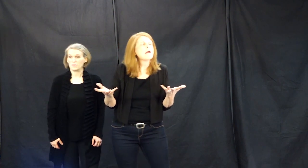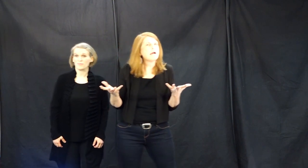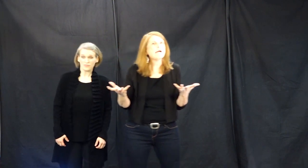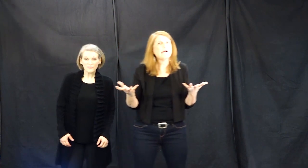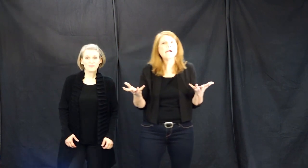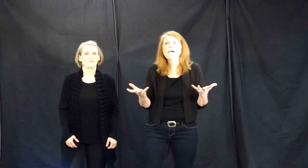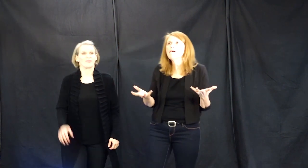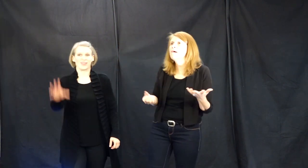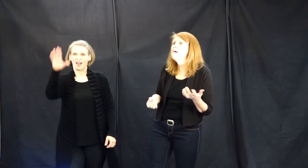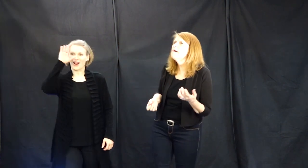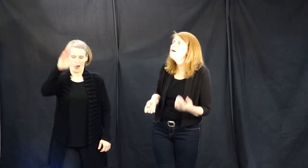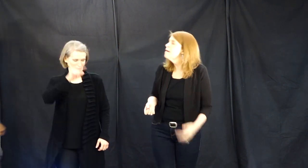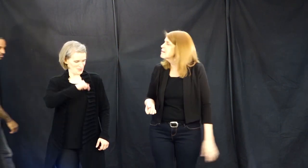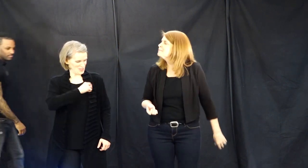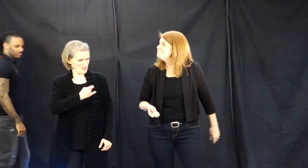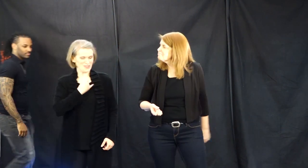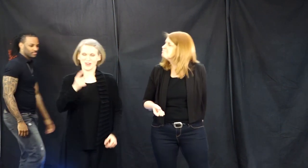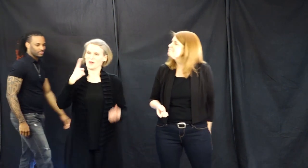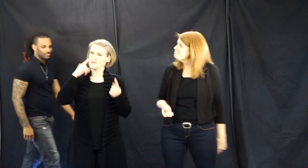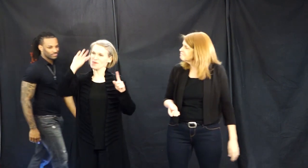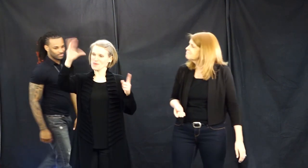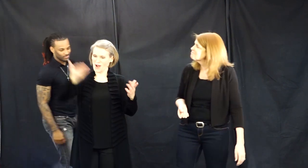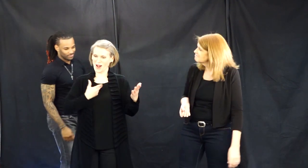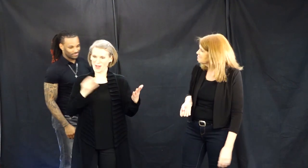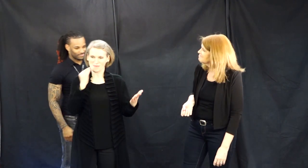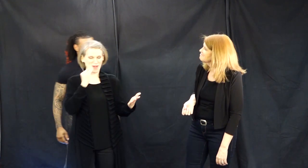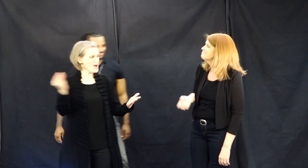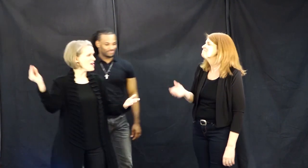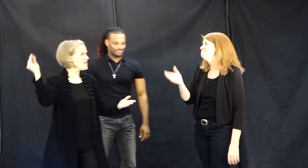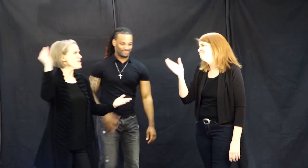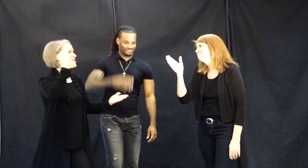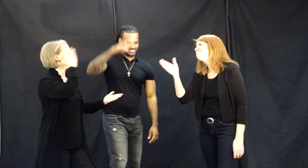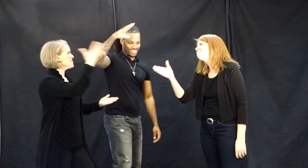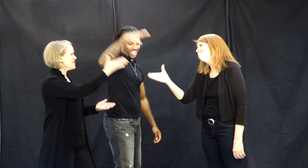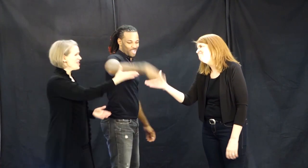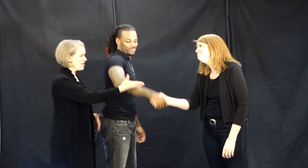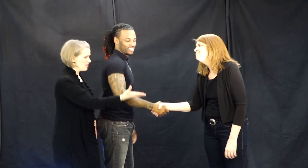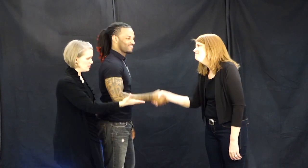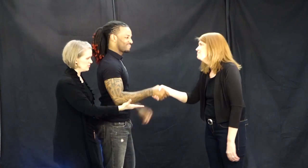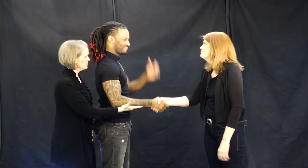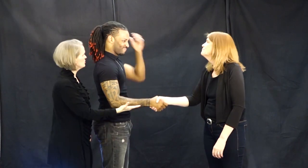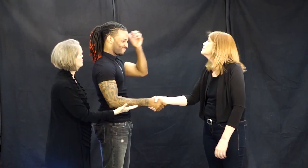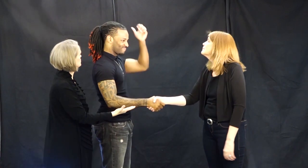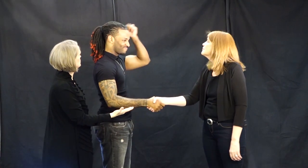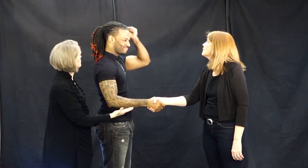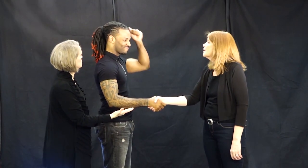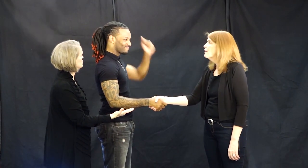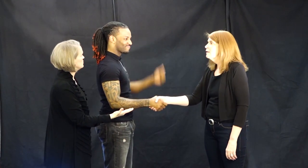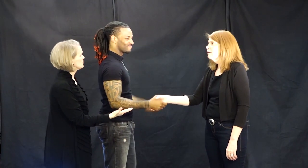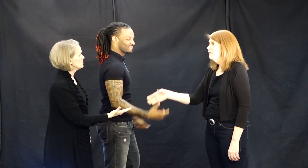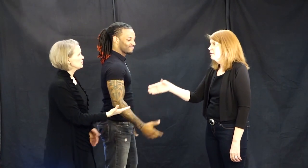Mr. Jefferson, welcome home. Mr. Jefferson, Alexander Hamilton. Mr. Jefferson,